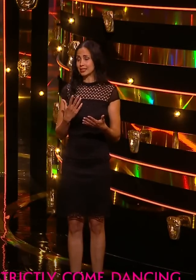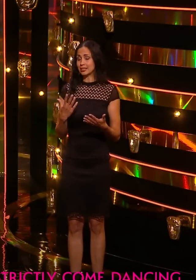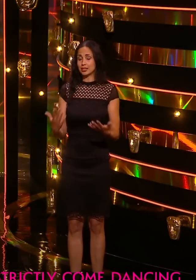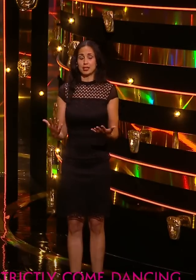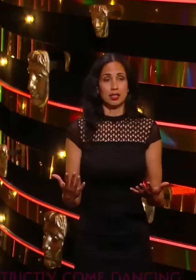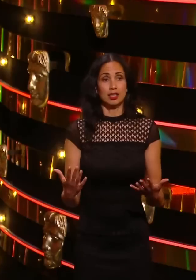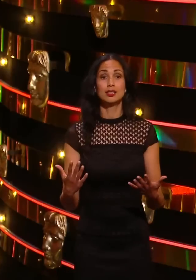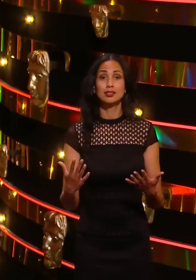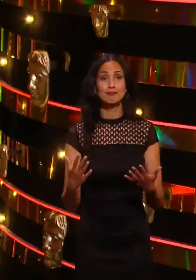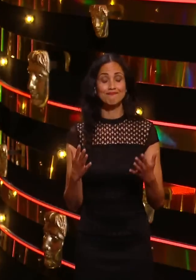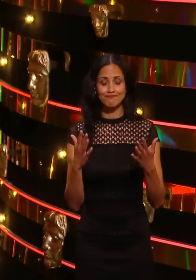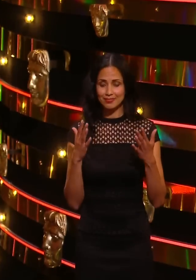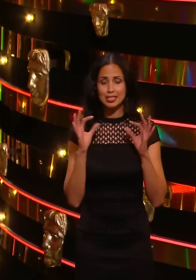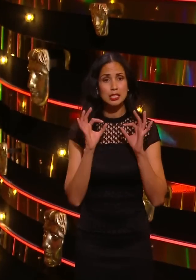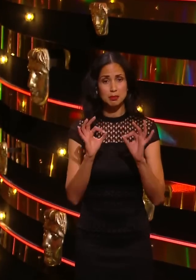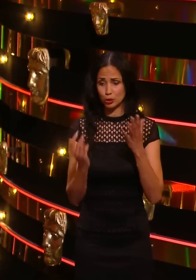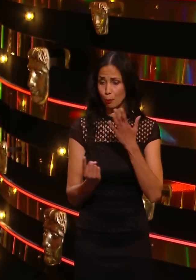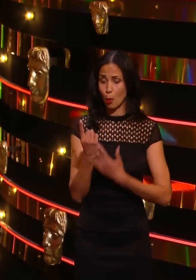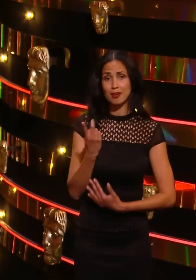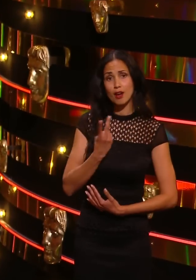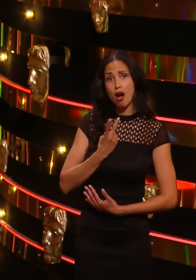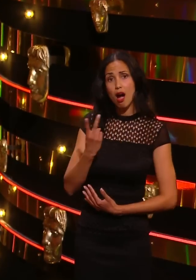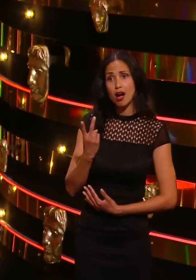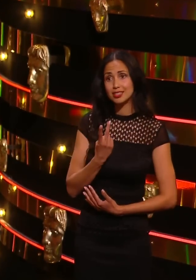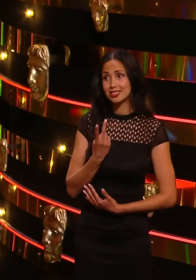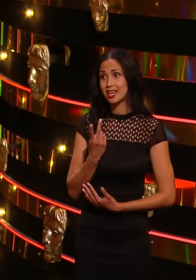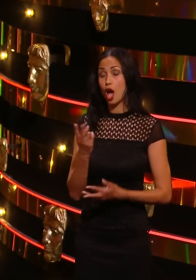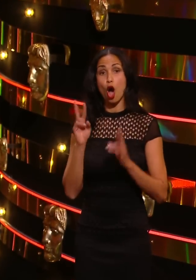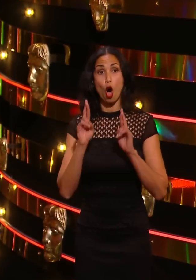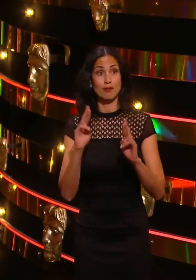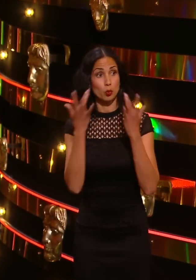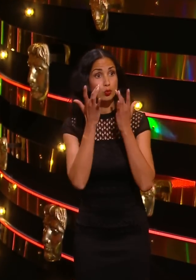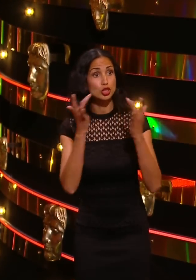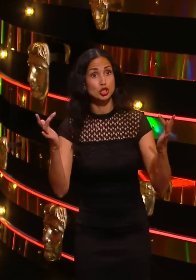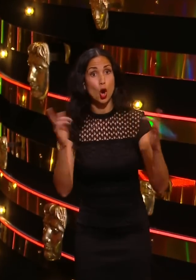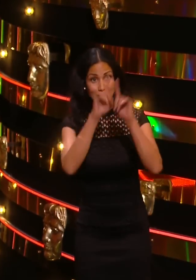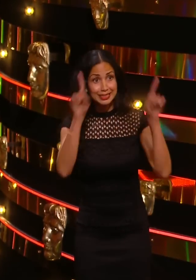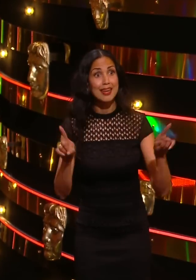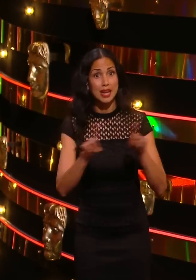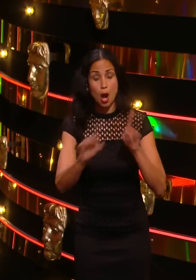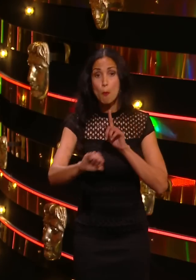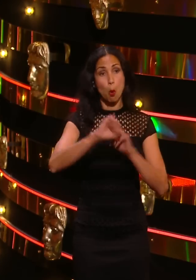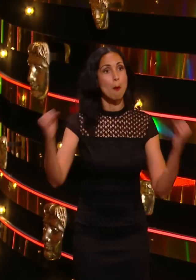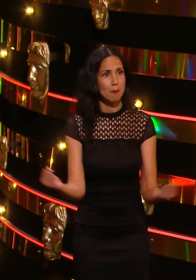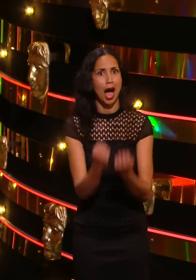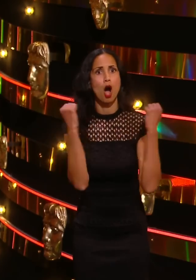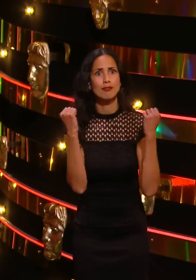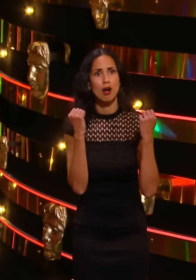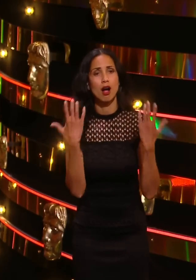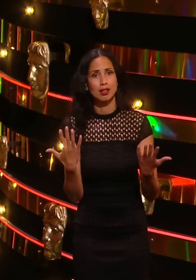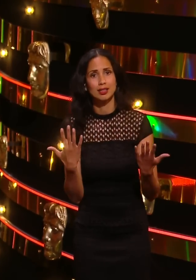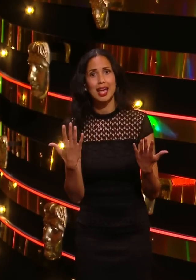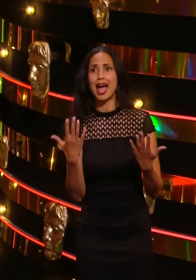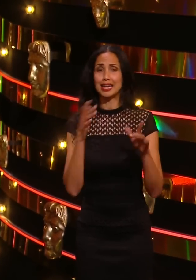because it was a very special moment for us, because hopefully to show how powerful TV can be, where it's actually influenced